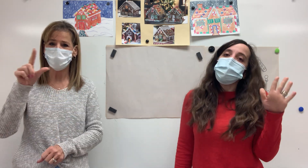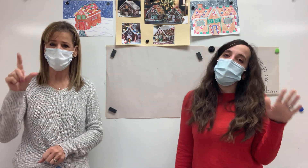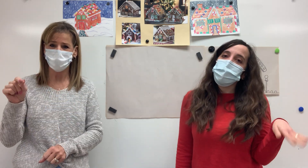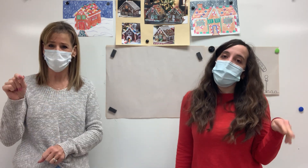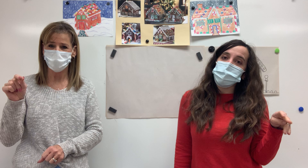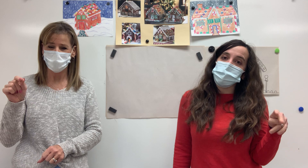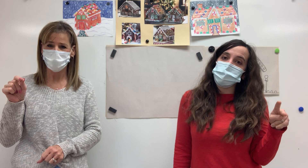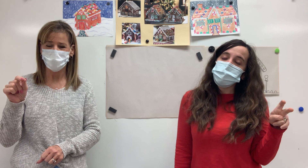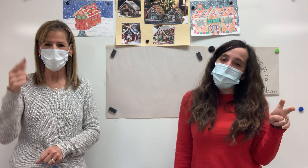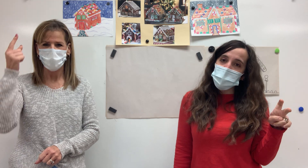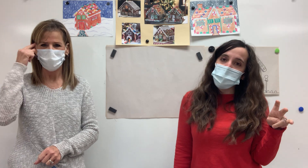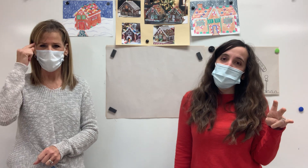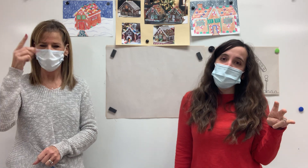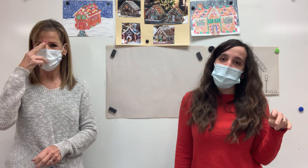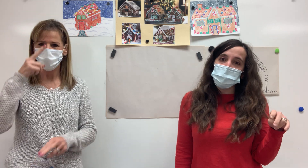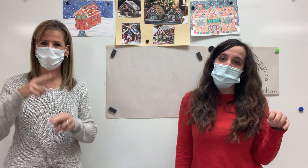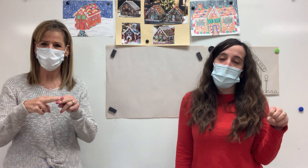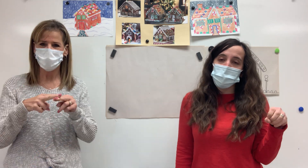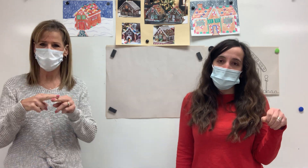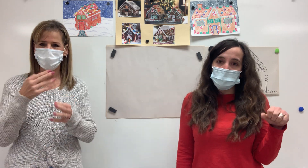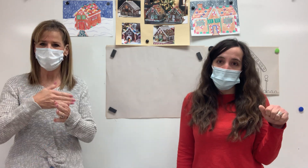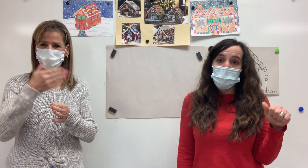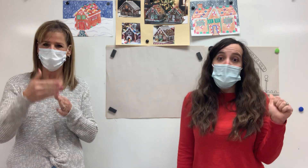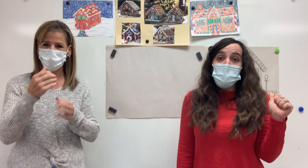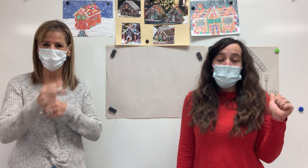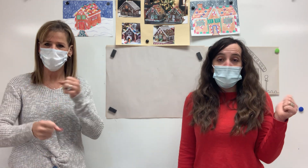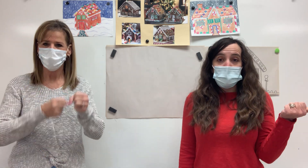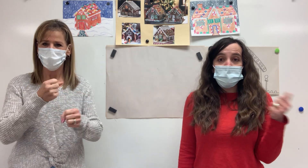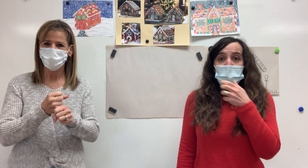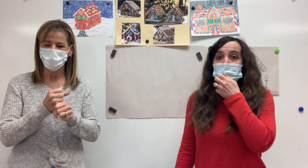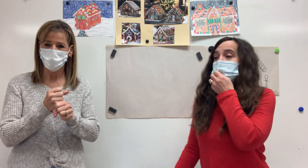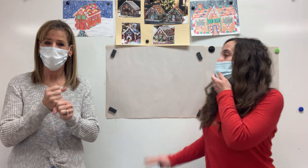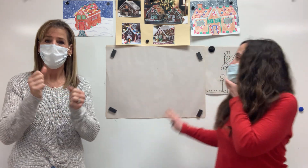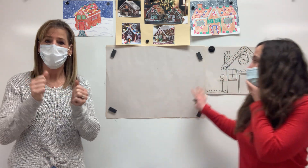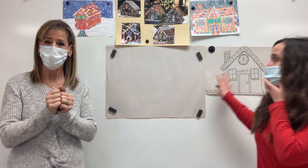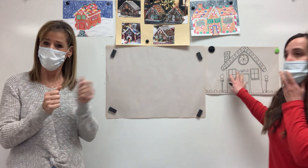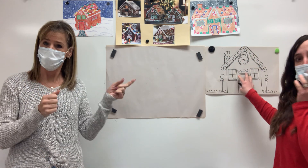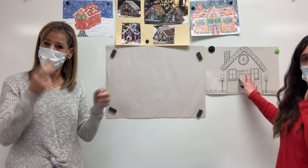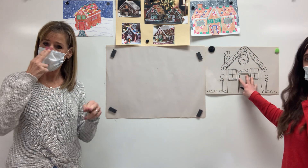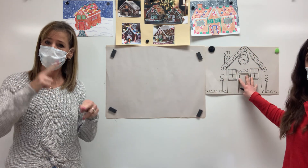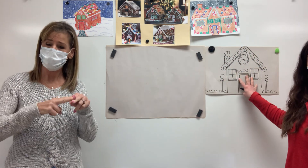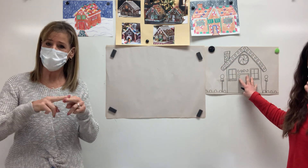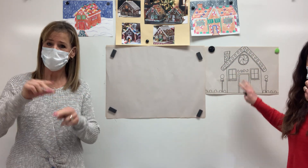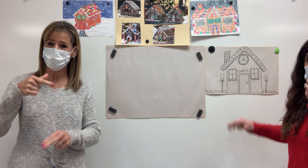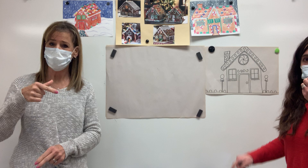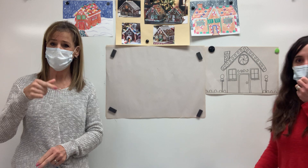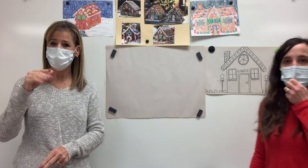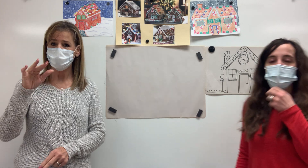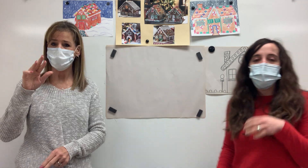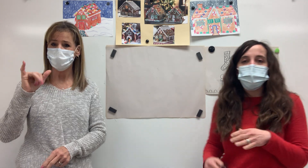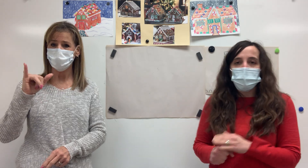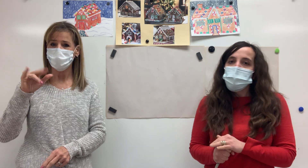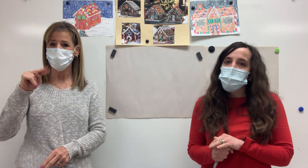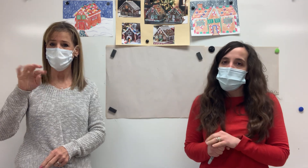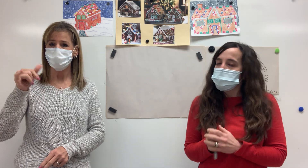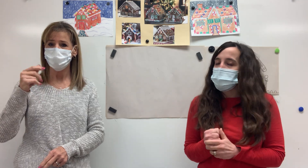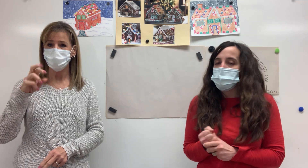I thought it would be fun to end our year with a fun gingerbread house. I think that these are so cool this time of